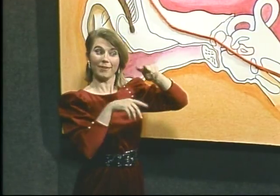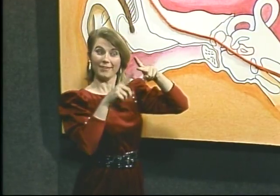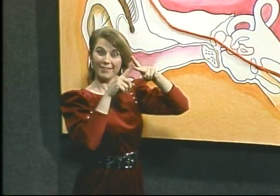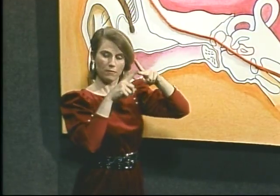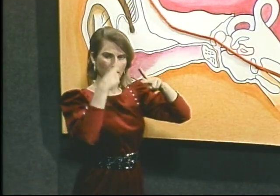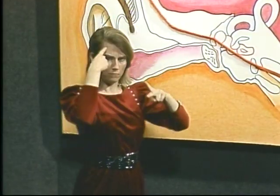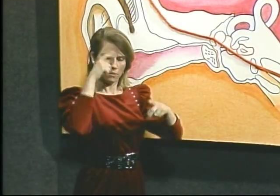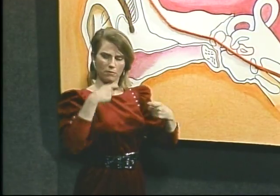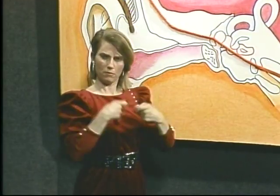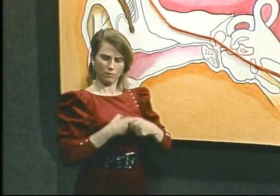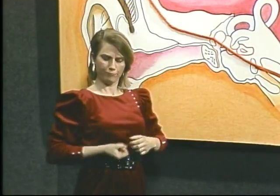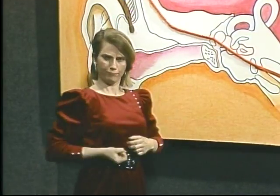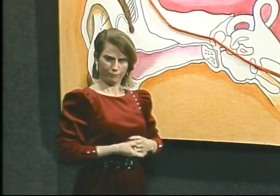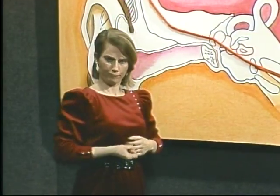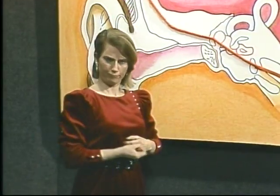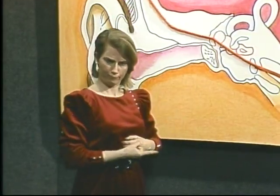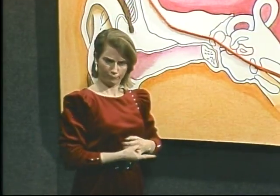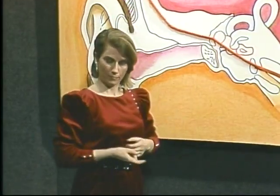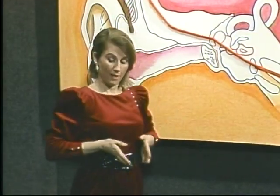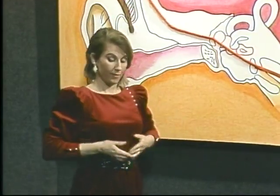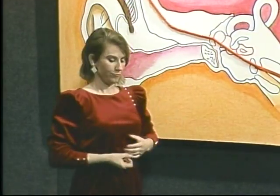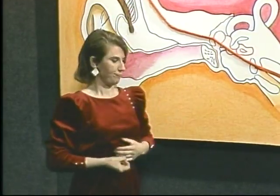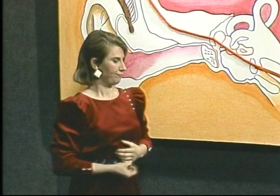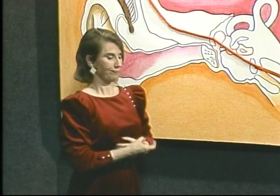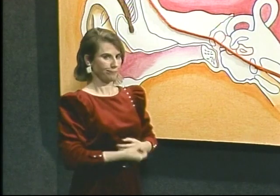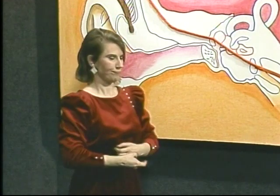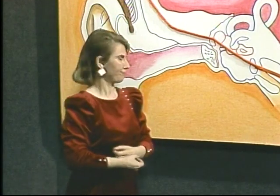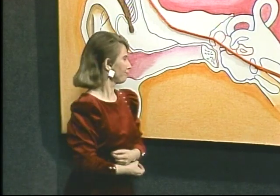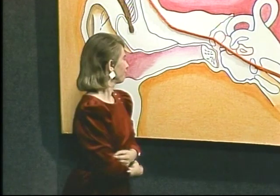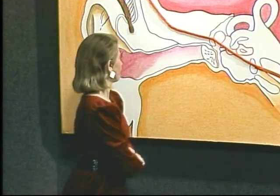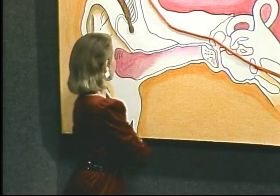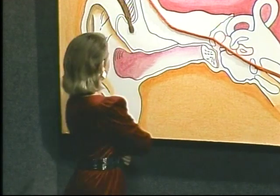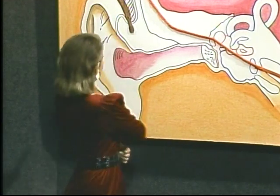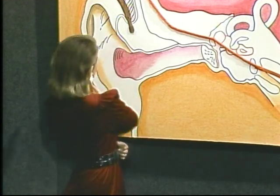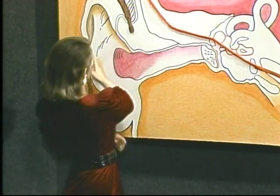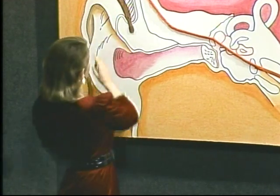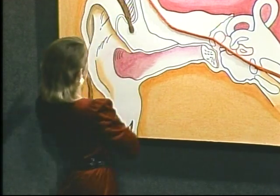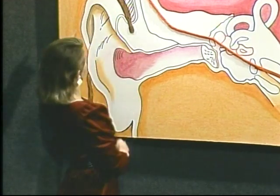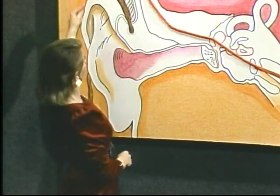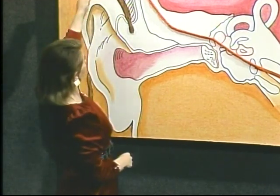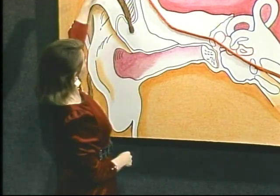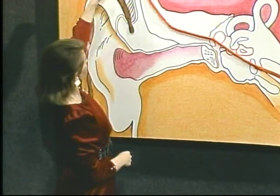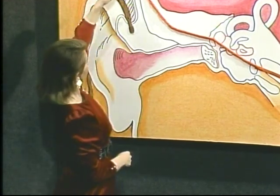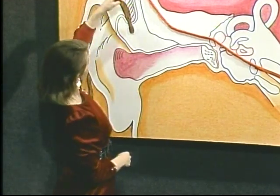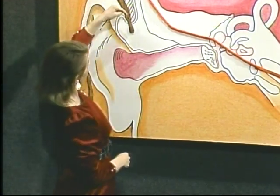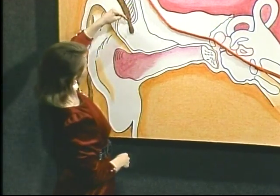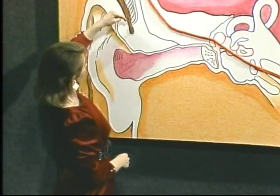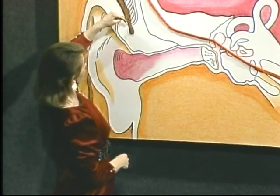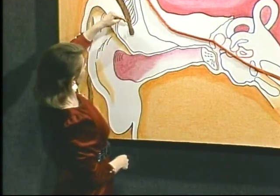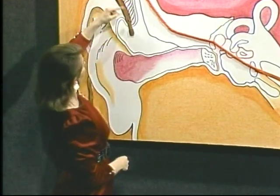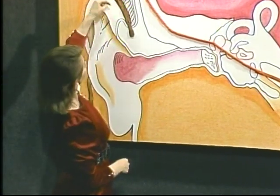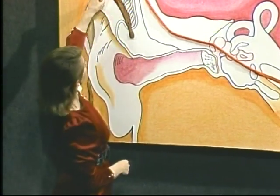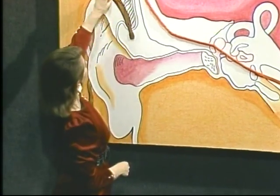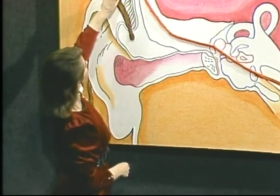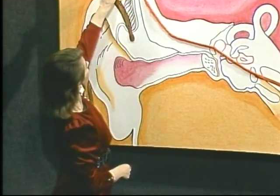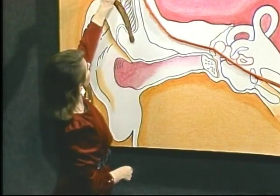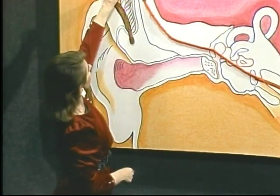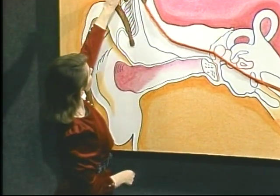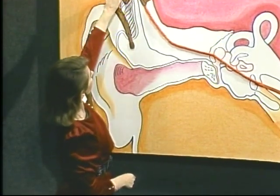21 frequencies for the 21 electrodes, plus the 22nd electrode is for the electrical